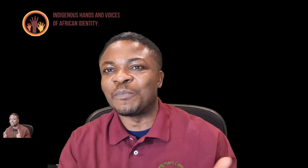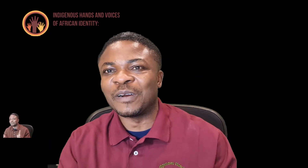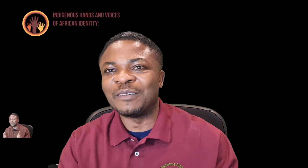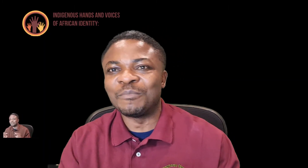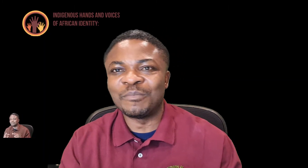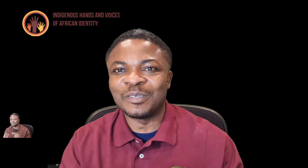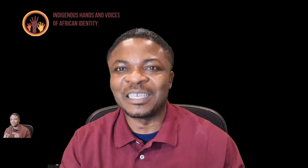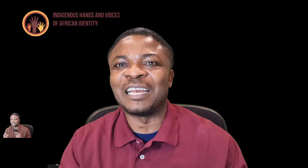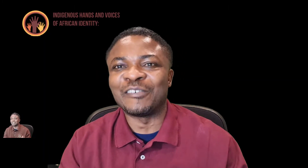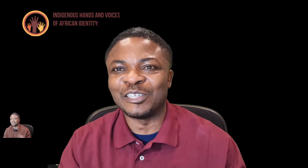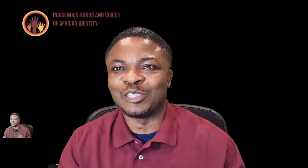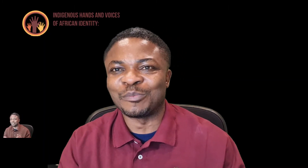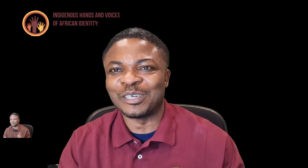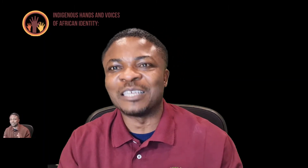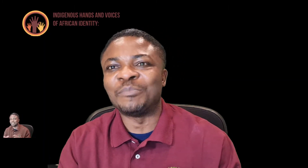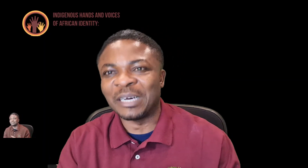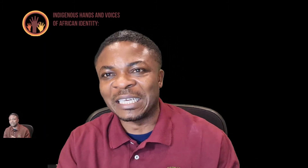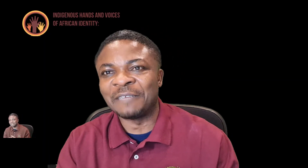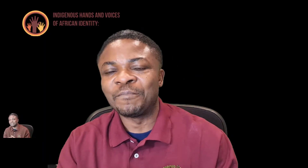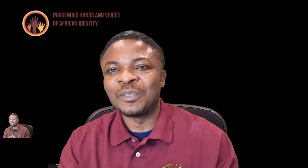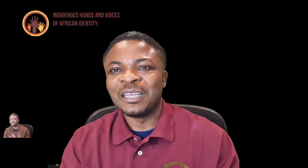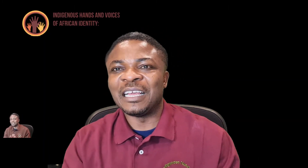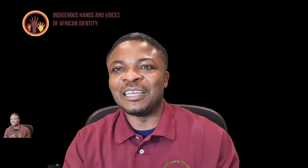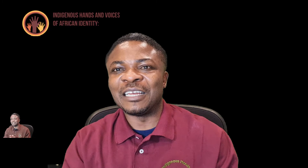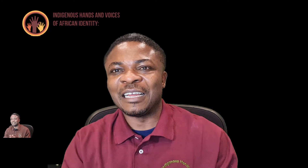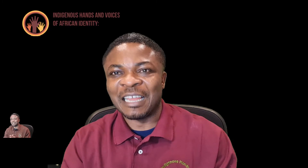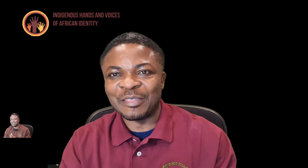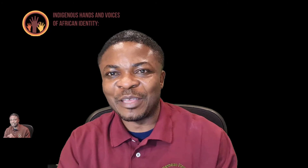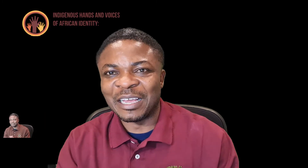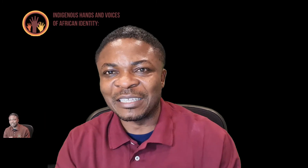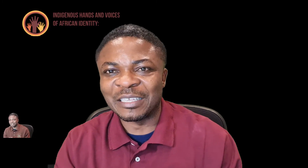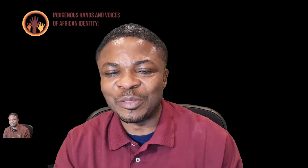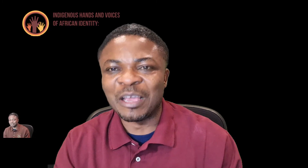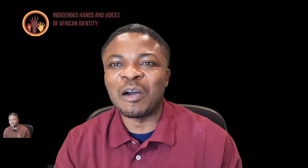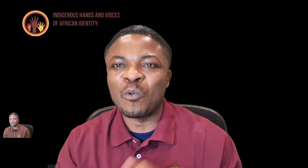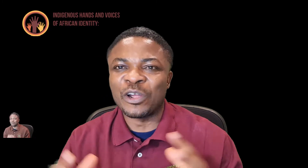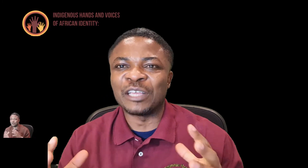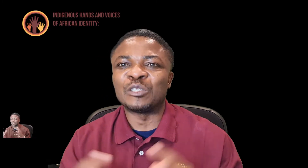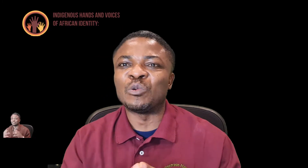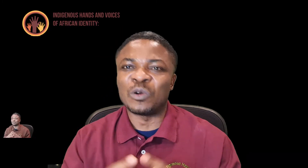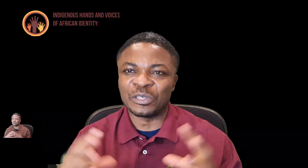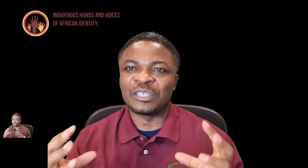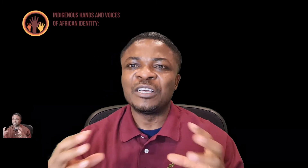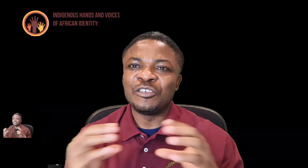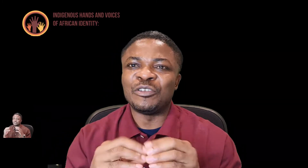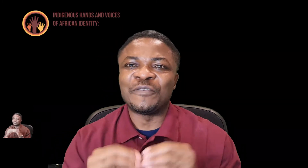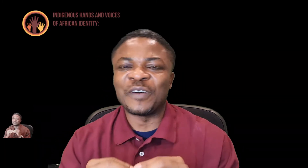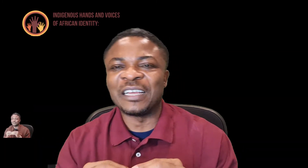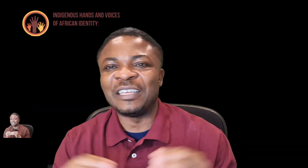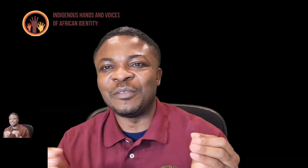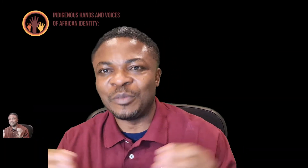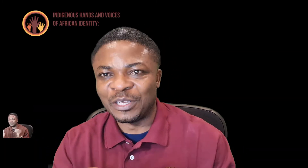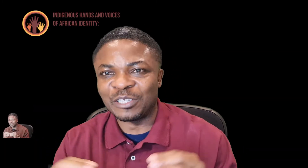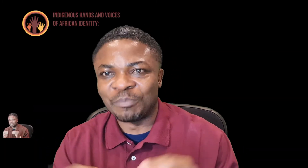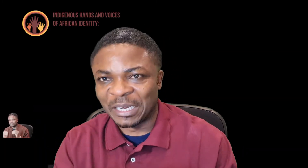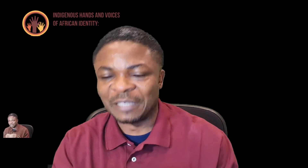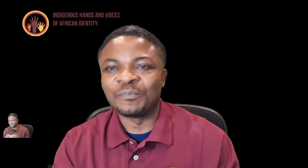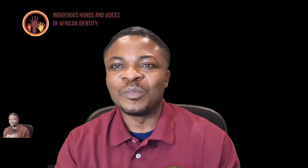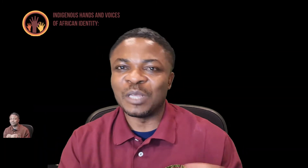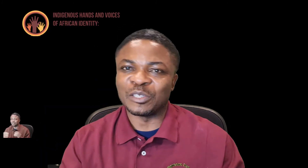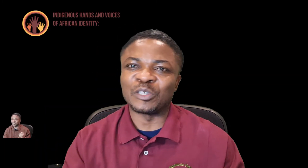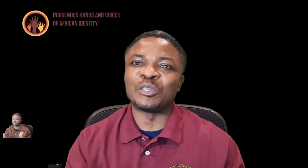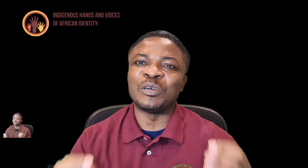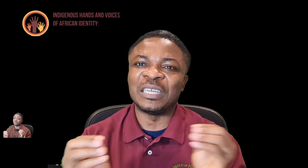two separate sign language interpreters body. And I learned that they are working towards unifying this